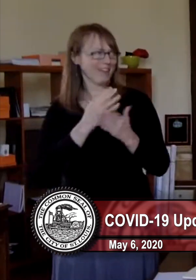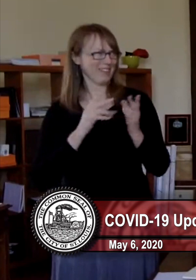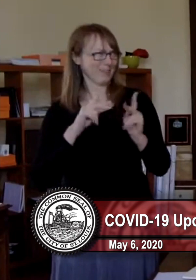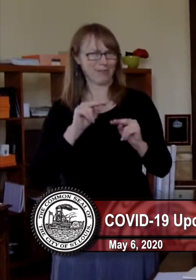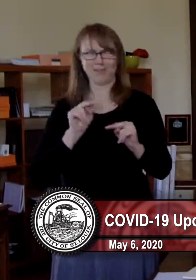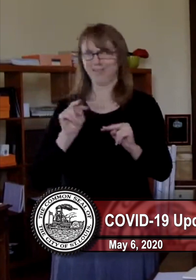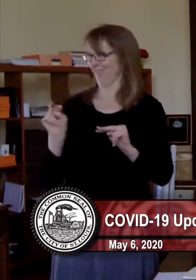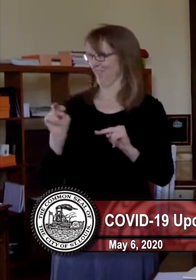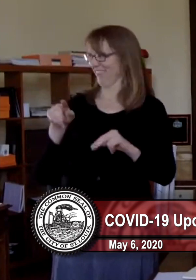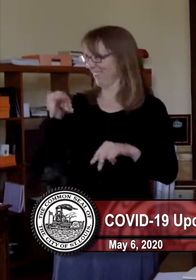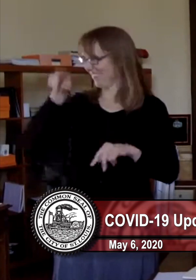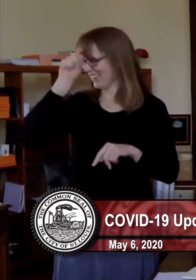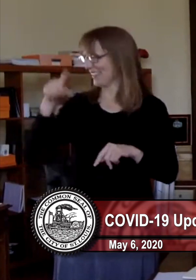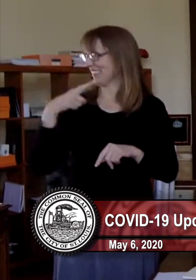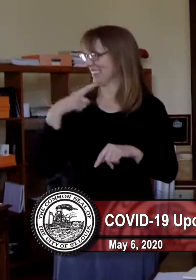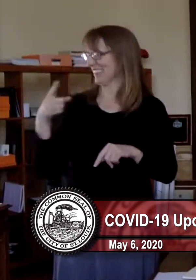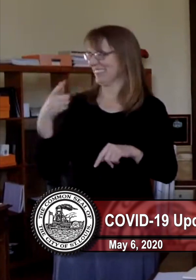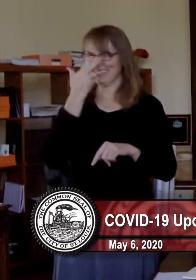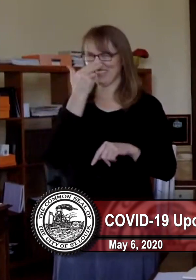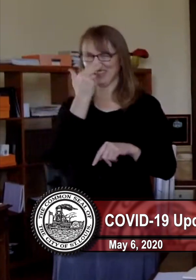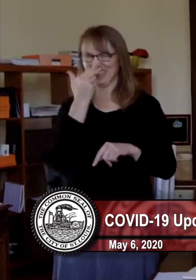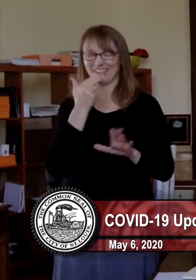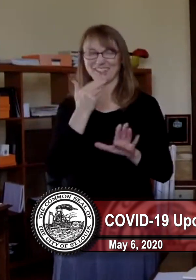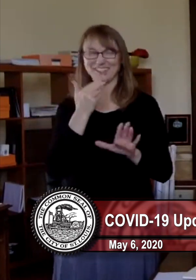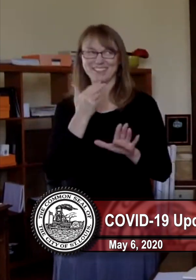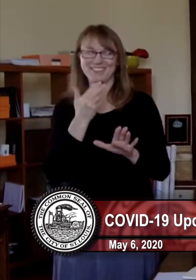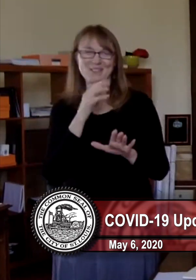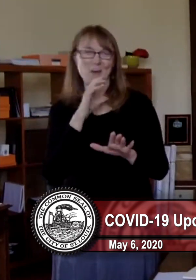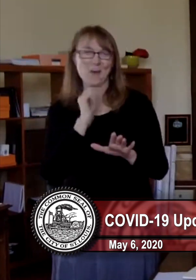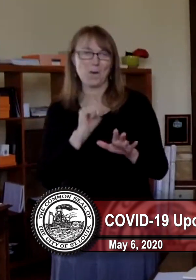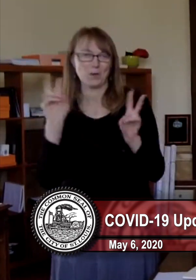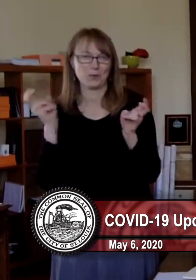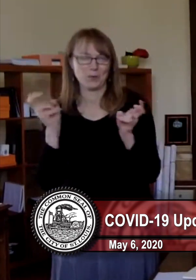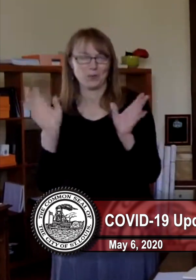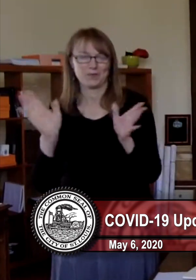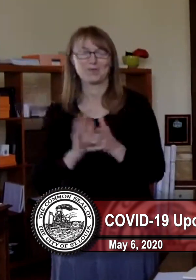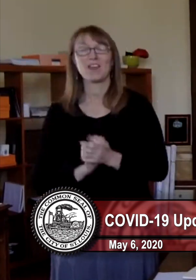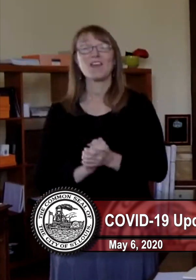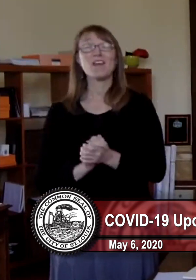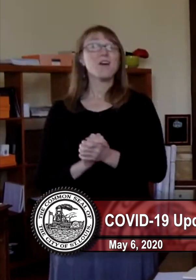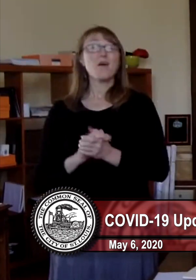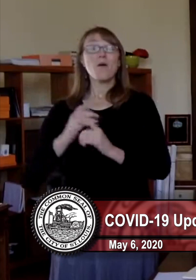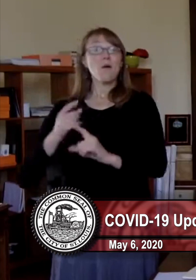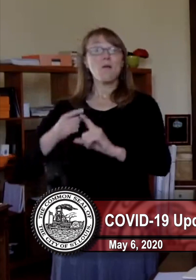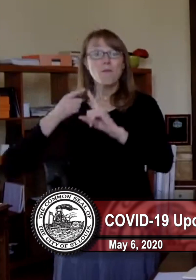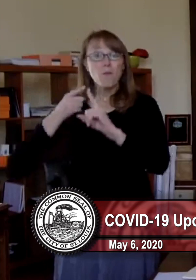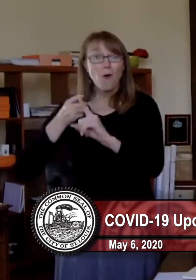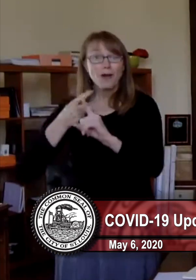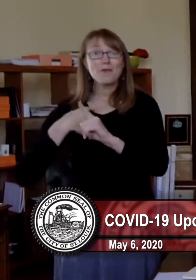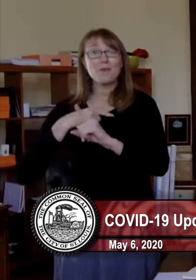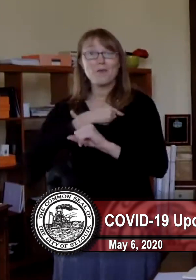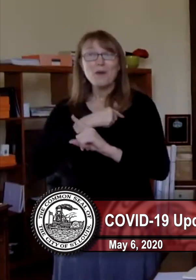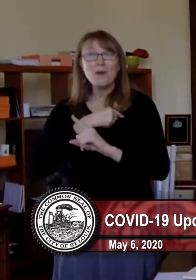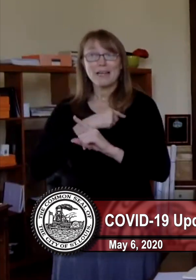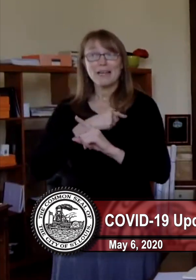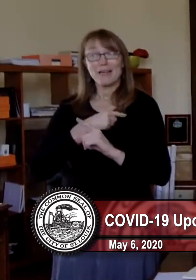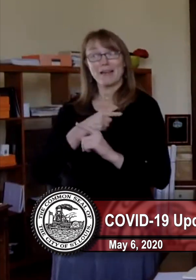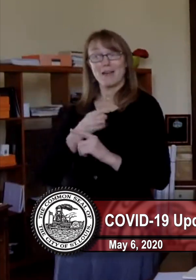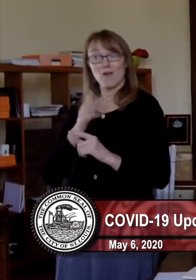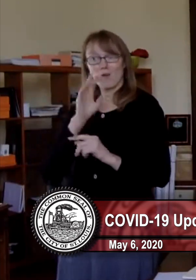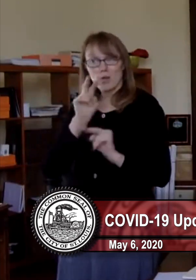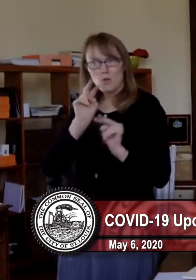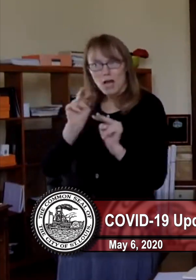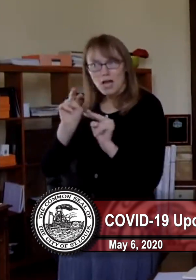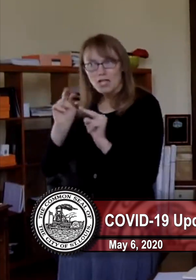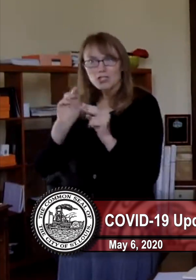so we will continue to look at hospitalizations, at new cases. We